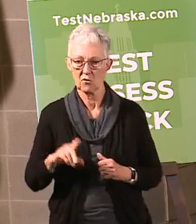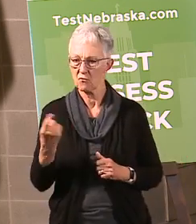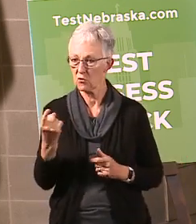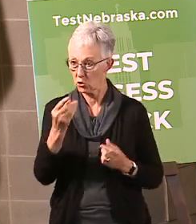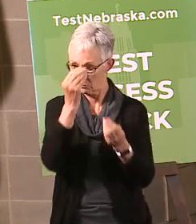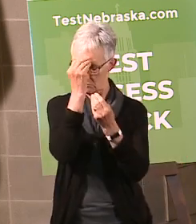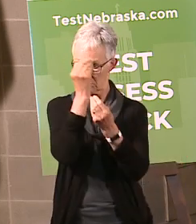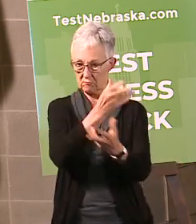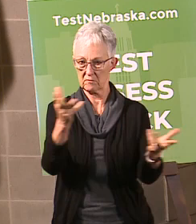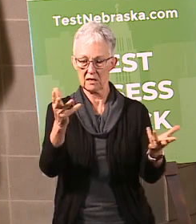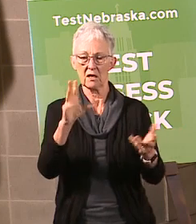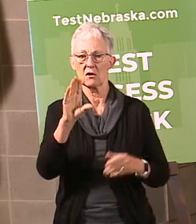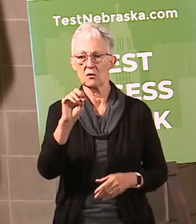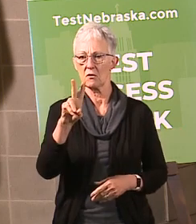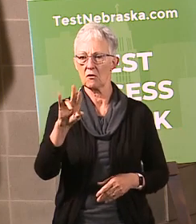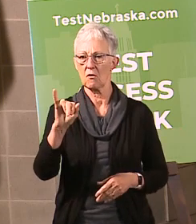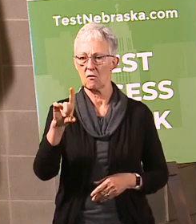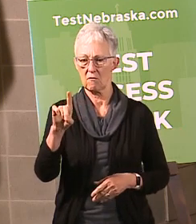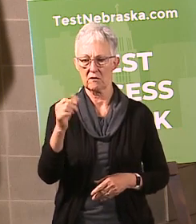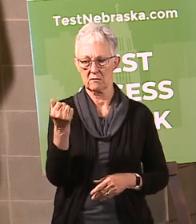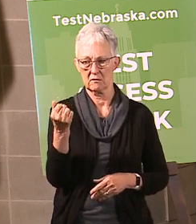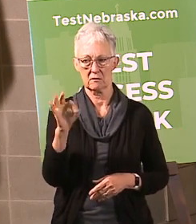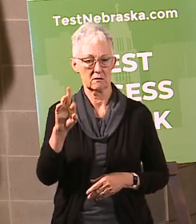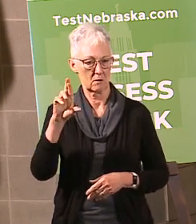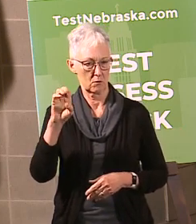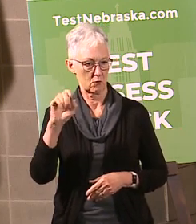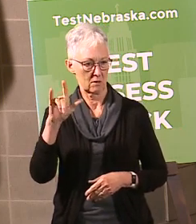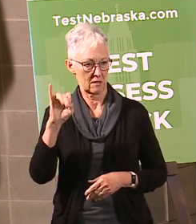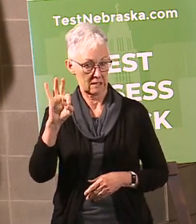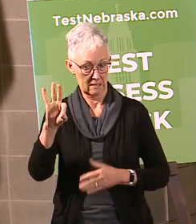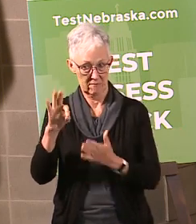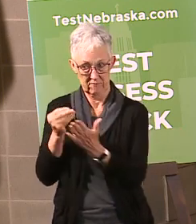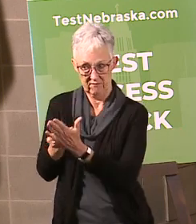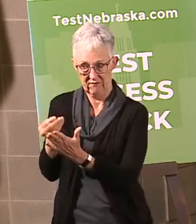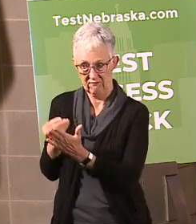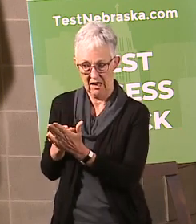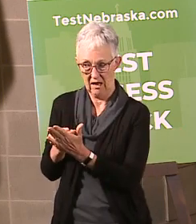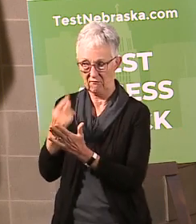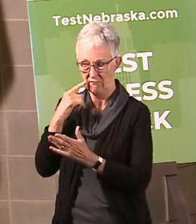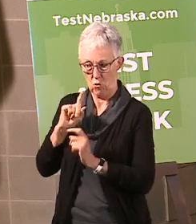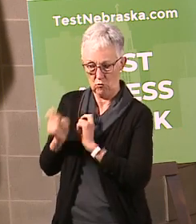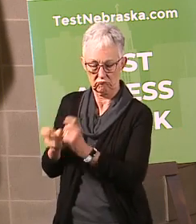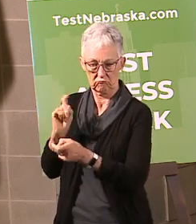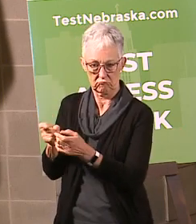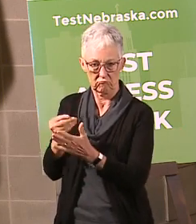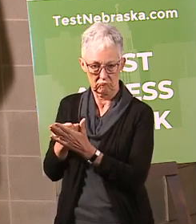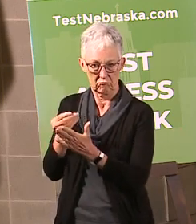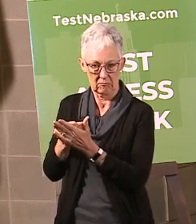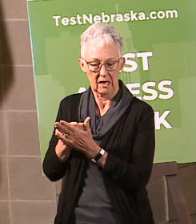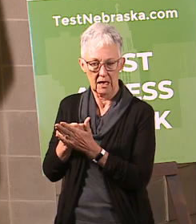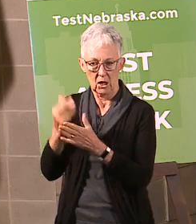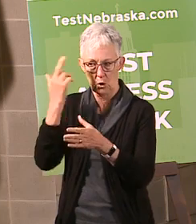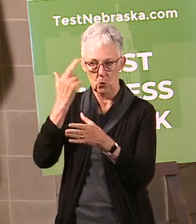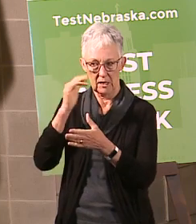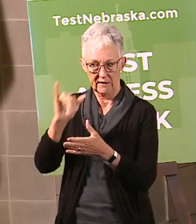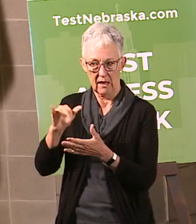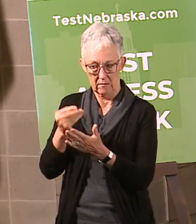on the COVID Relief Fund, the COVID-19 Relief Fund that we started up as an effort to help mitigate some of